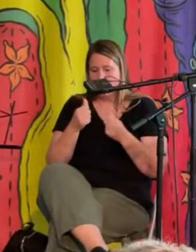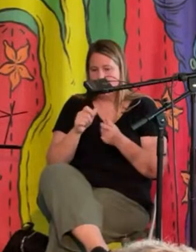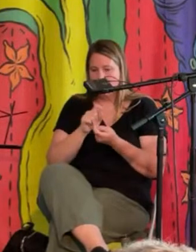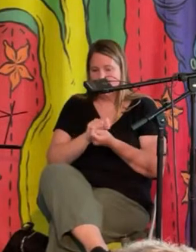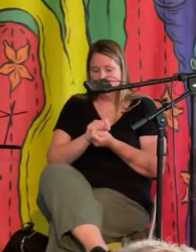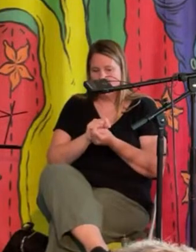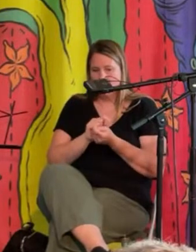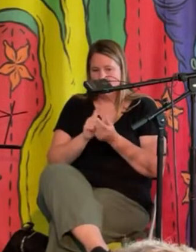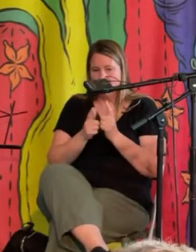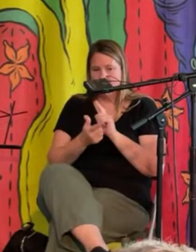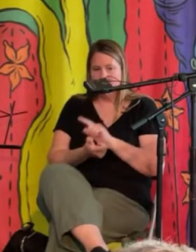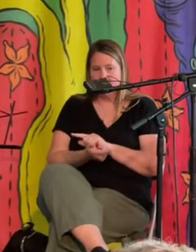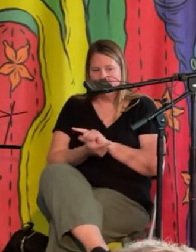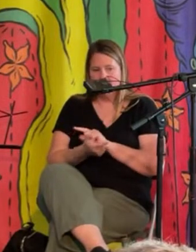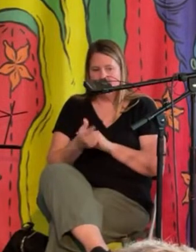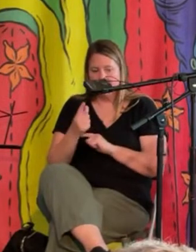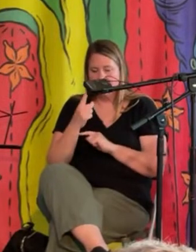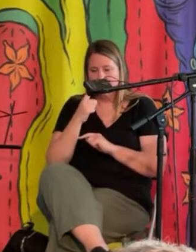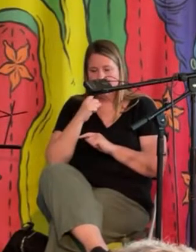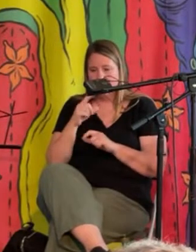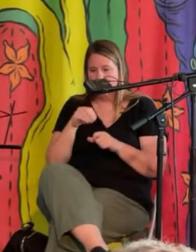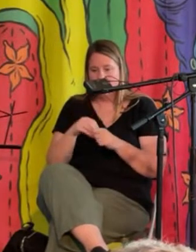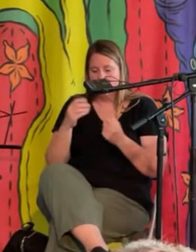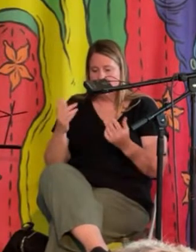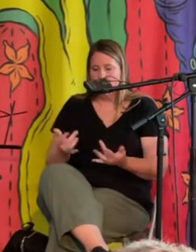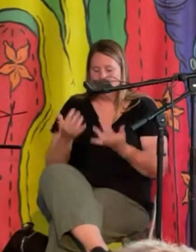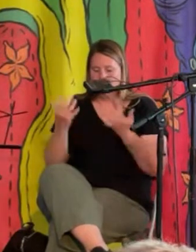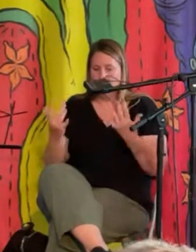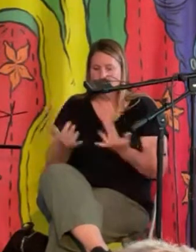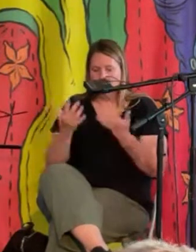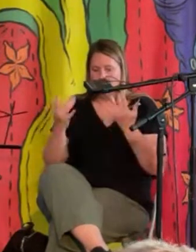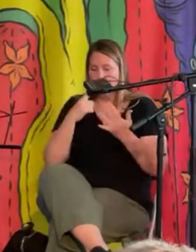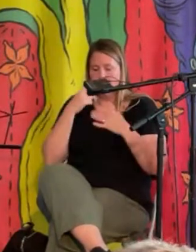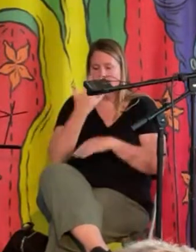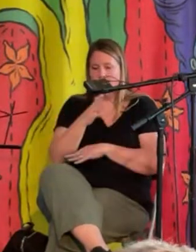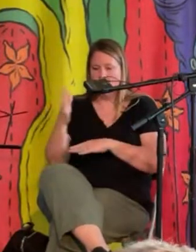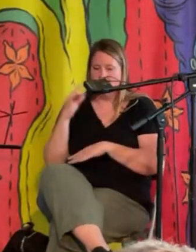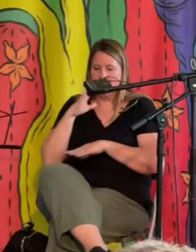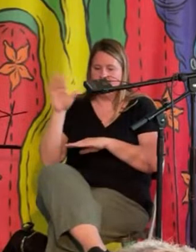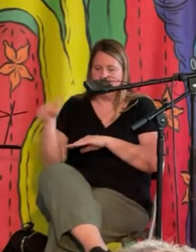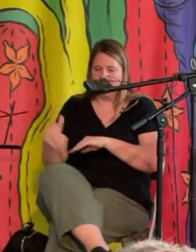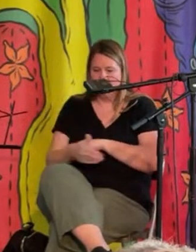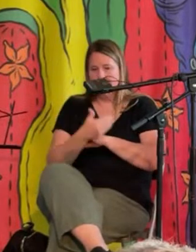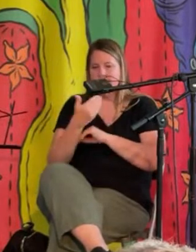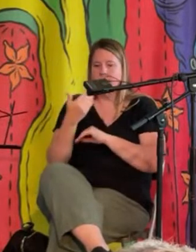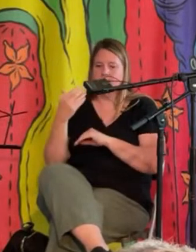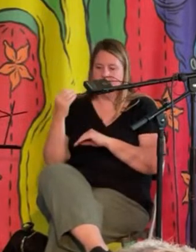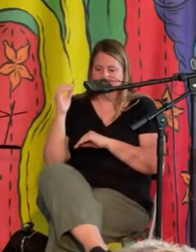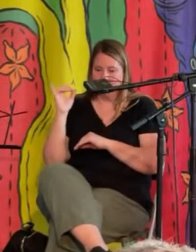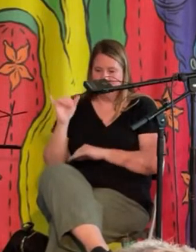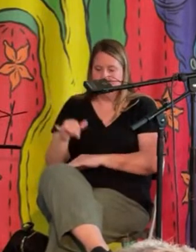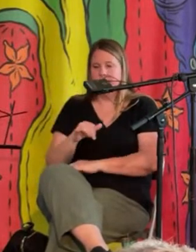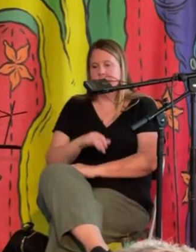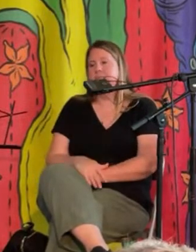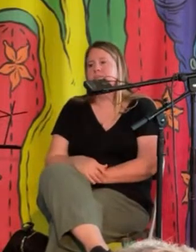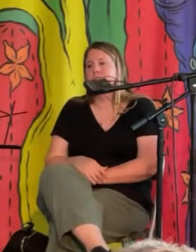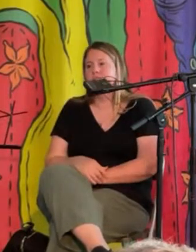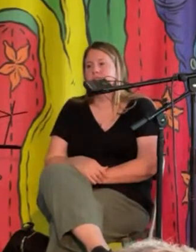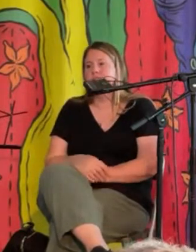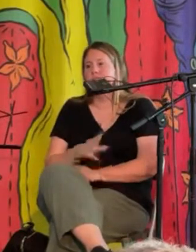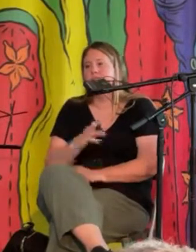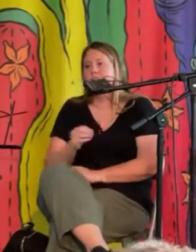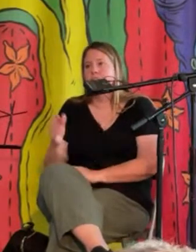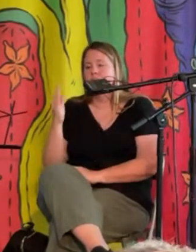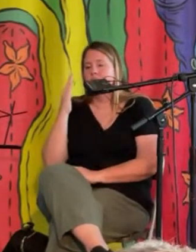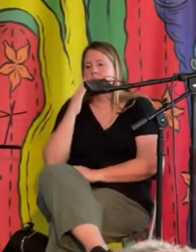Blake, Tiger, Tiger, Barney, Brian, in the forest of the night, what immortal hand the like of friends, I fear full symmetry. And